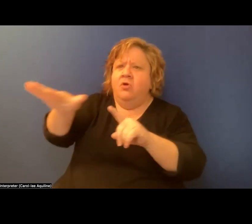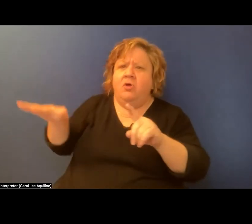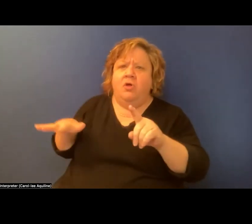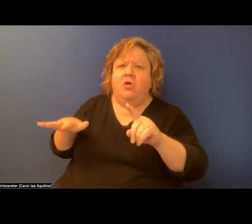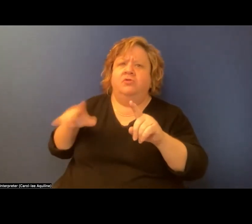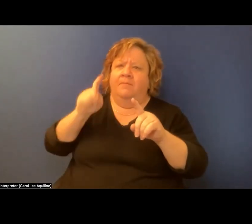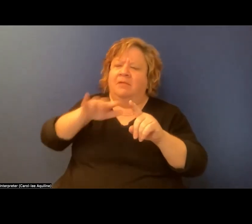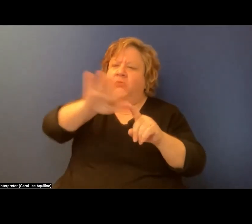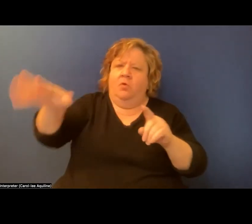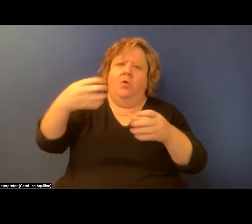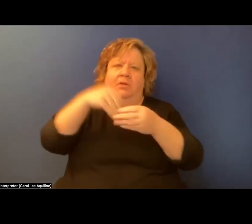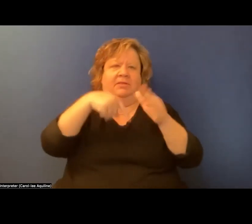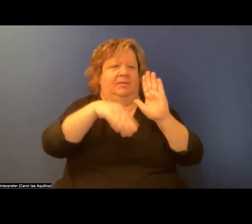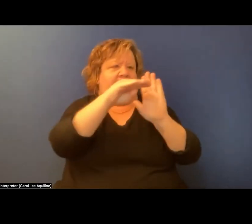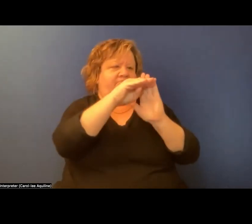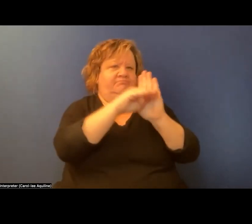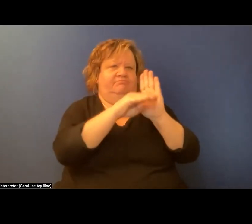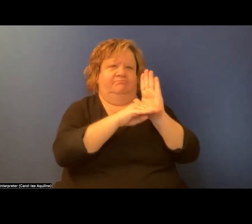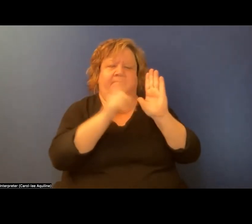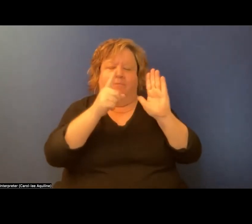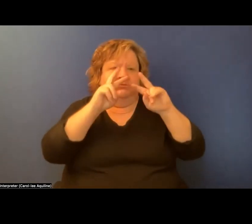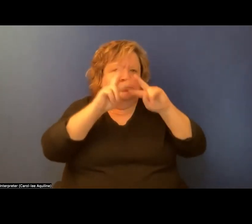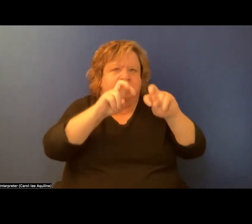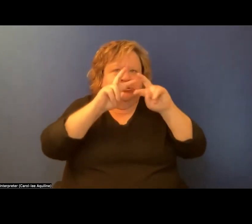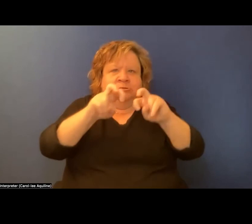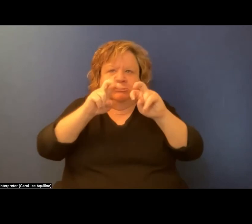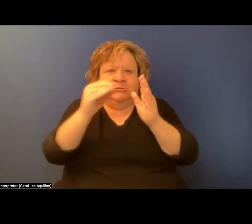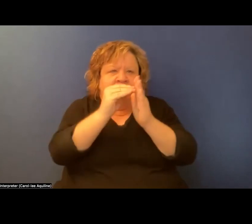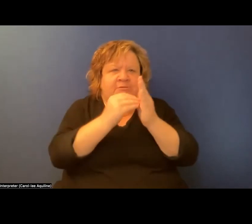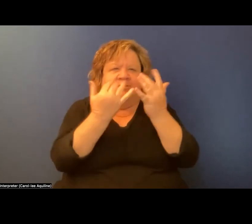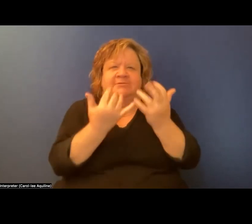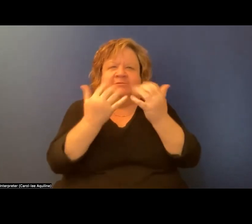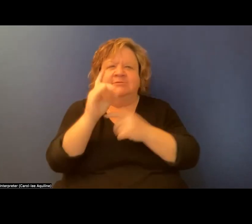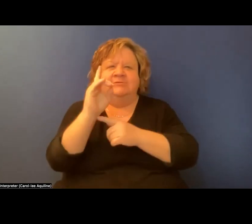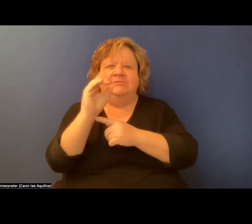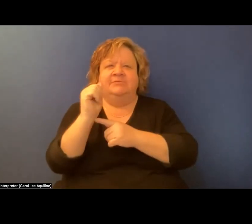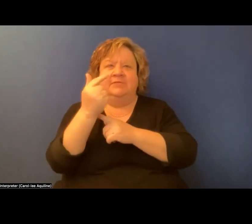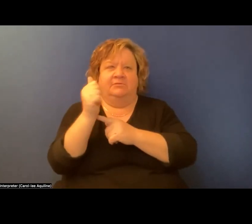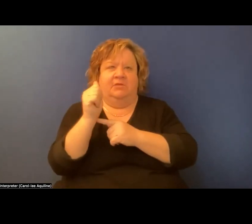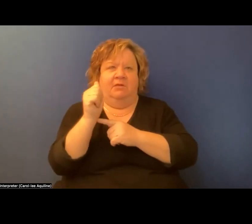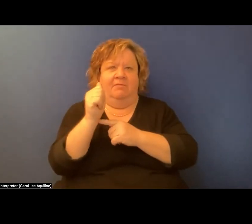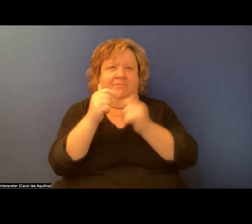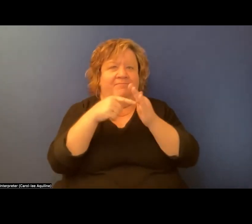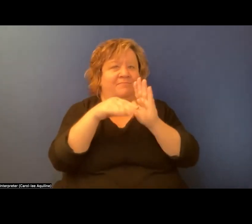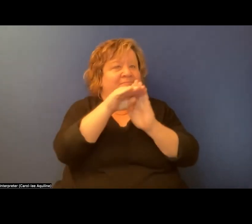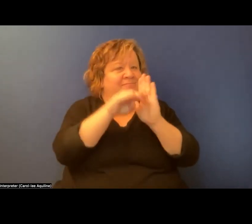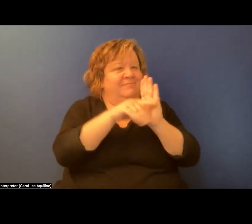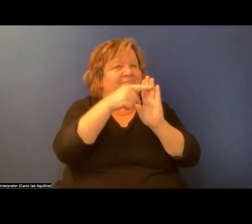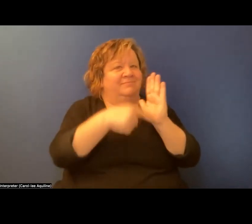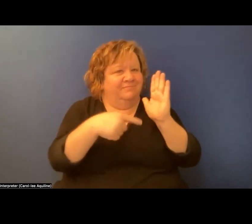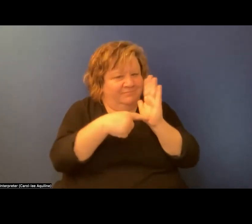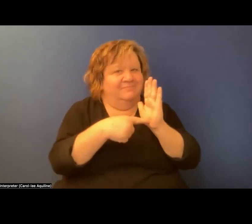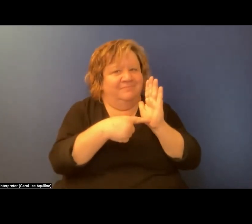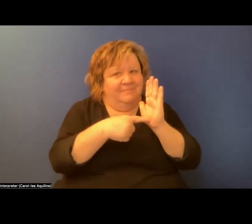is collected and disaggregated, and also making sure that they can participate in